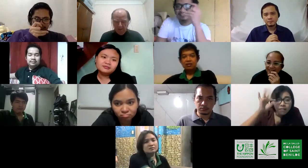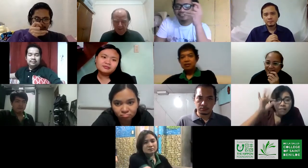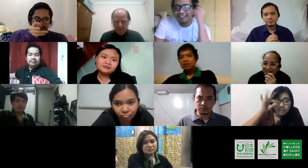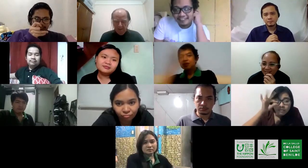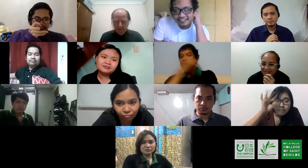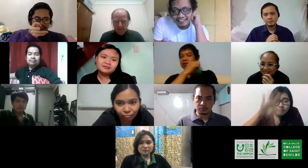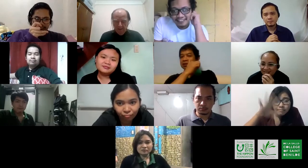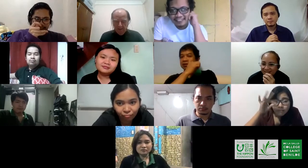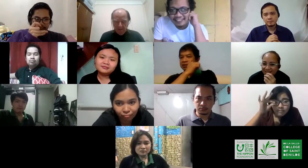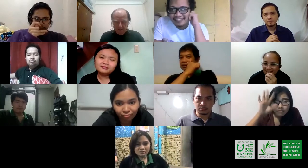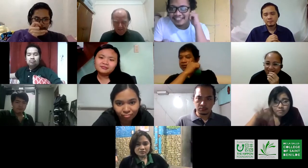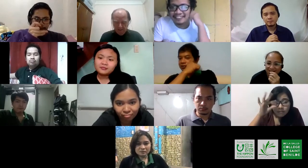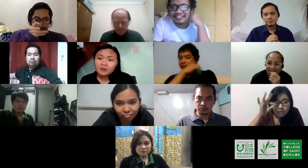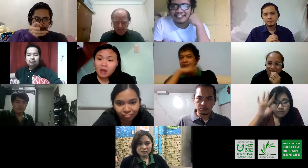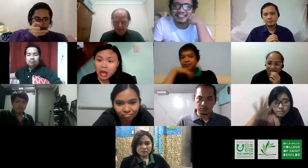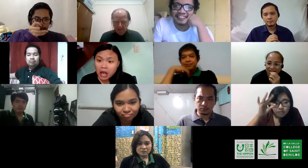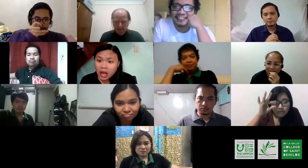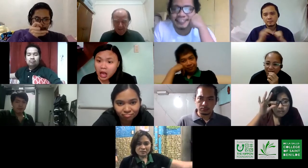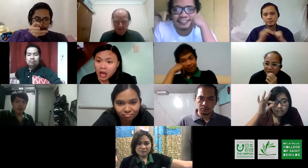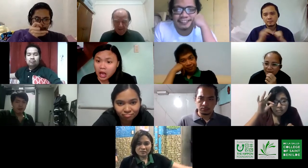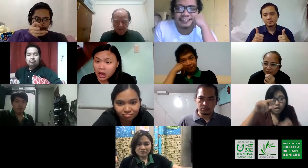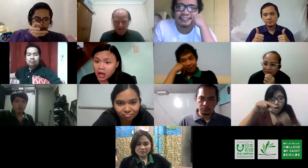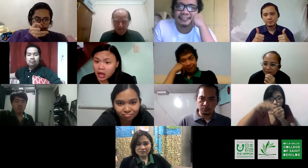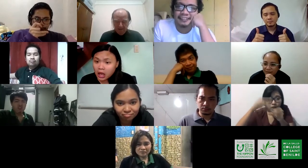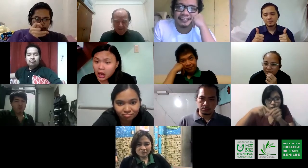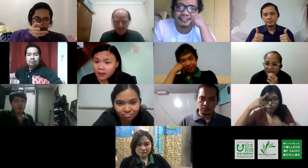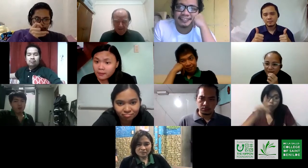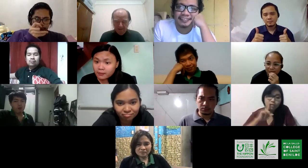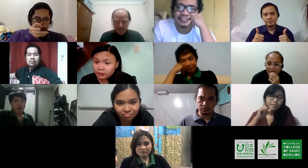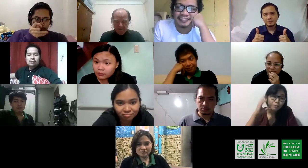All right. Now,